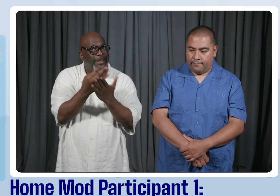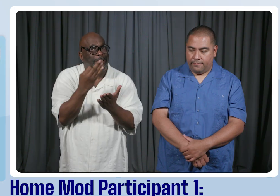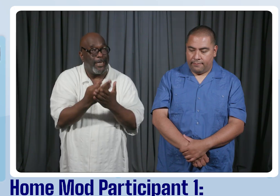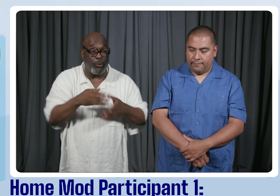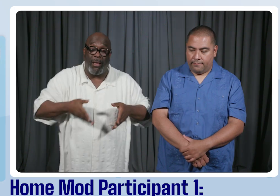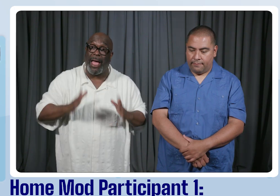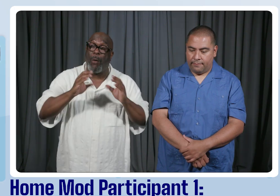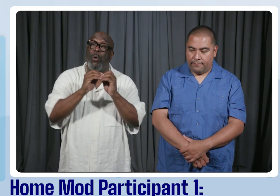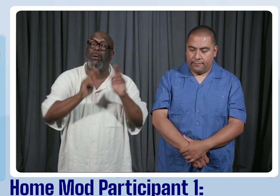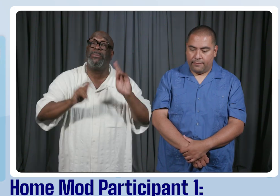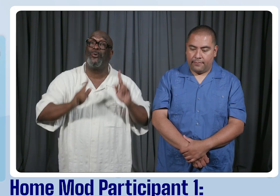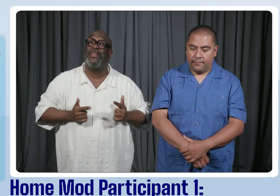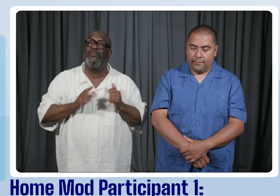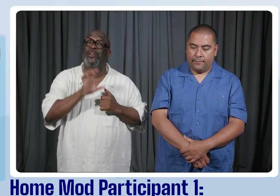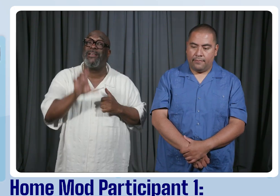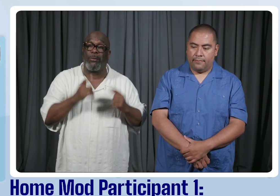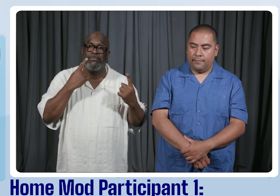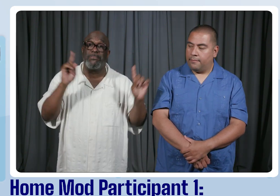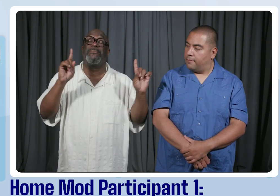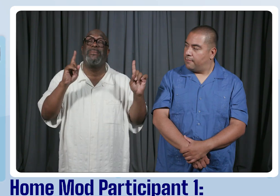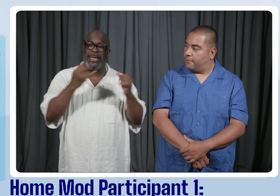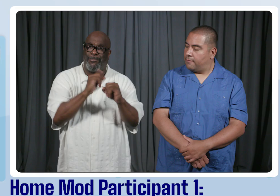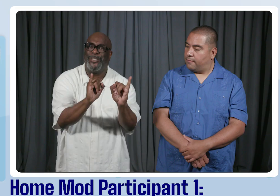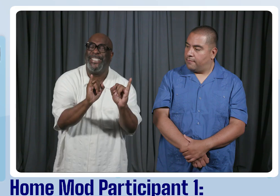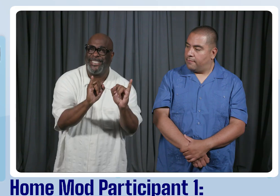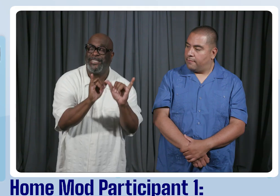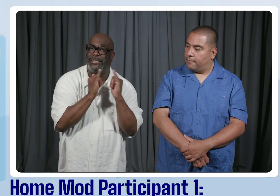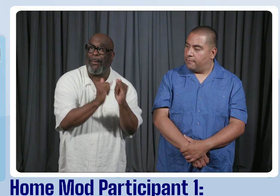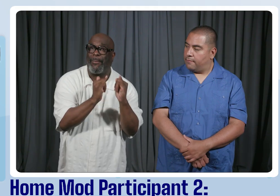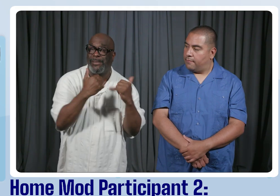residents to gain independence, just like it did for me. Thank you.